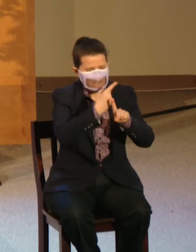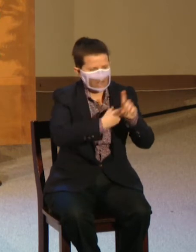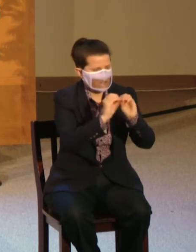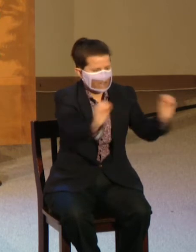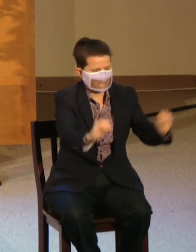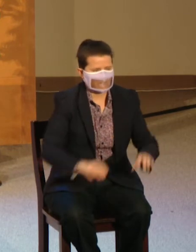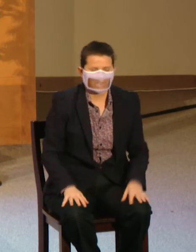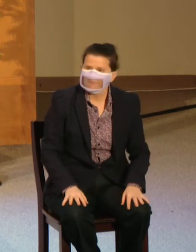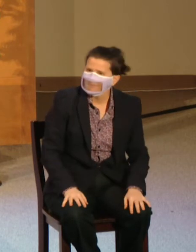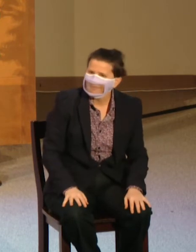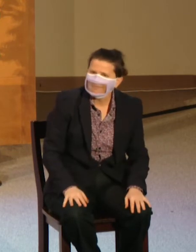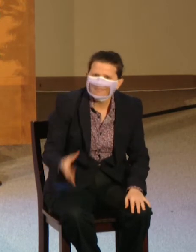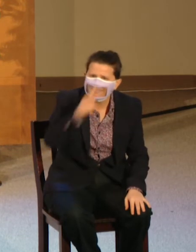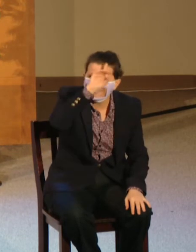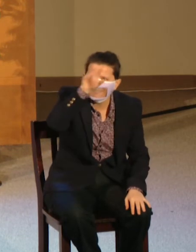Well, duh.